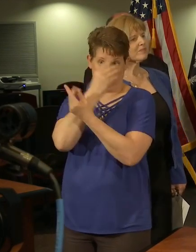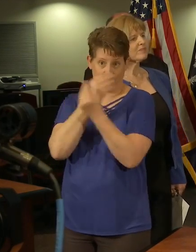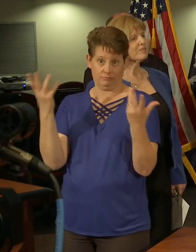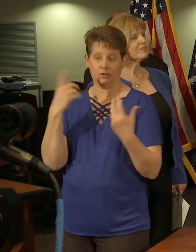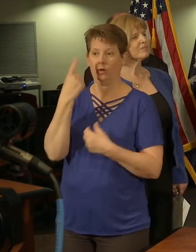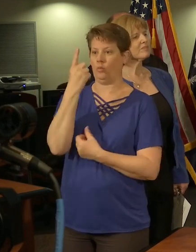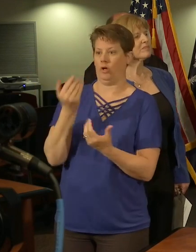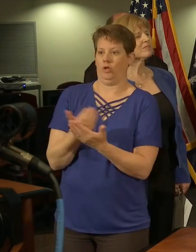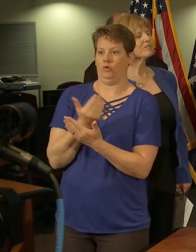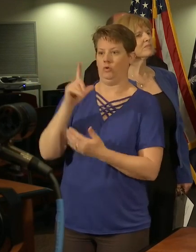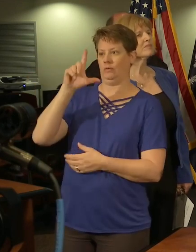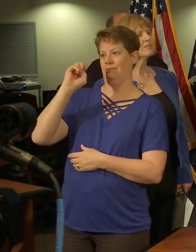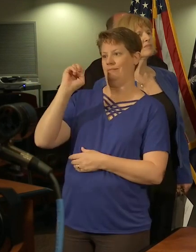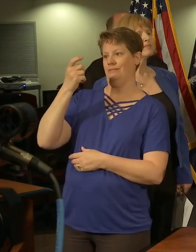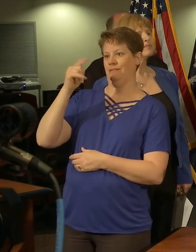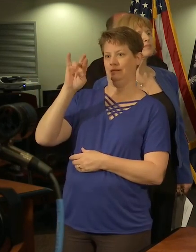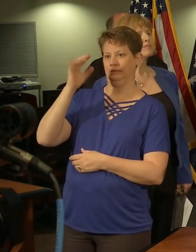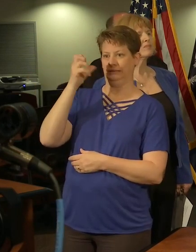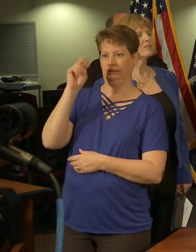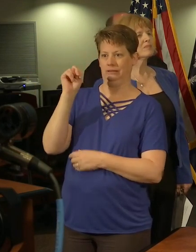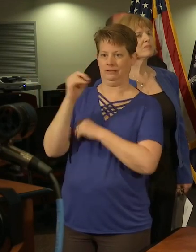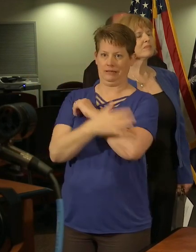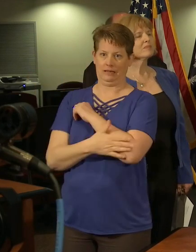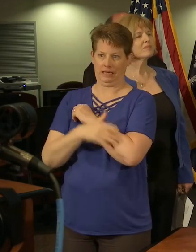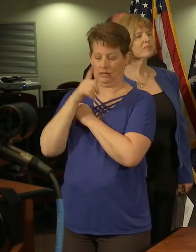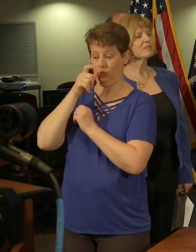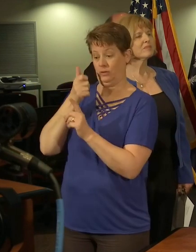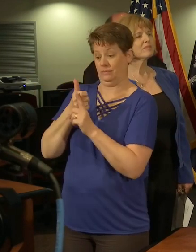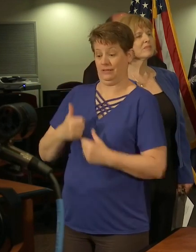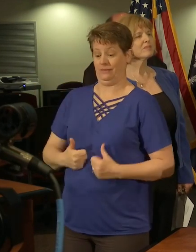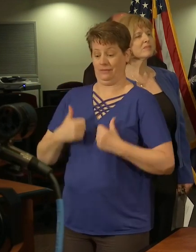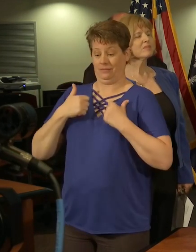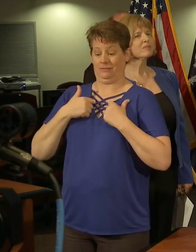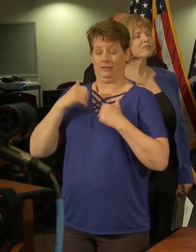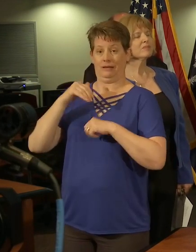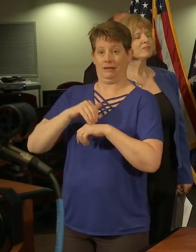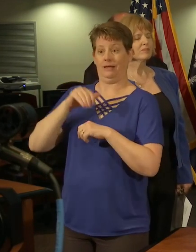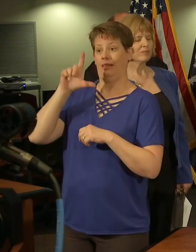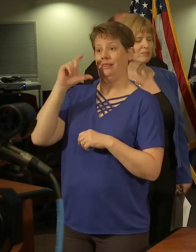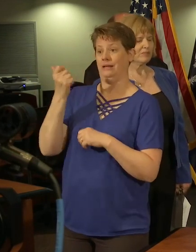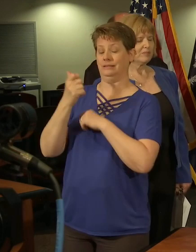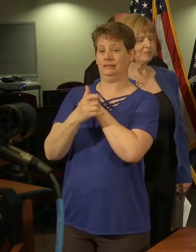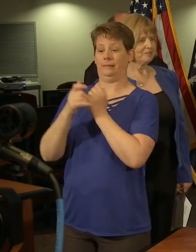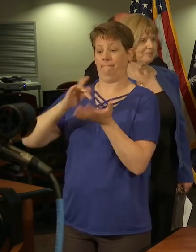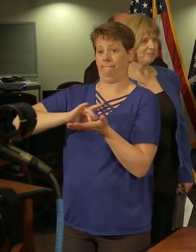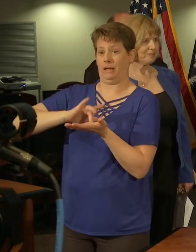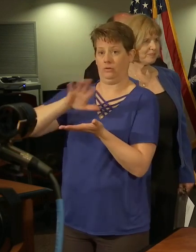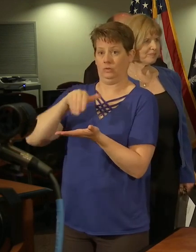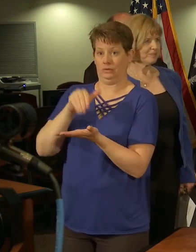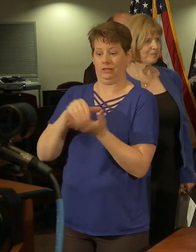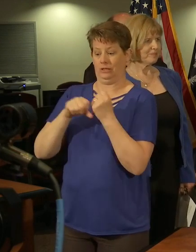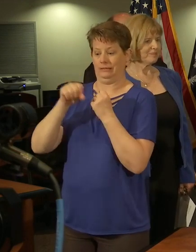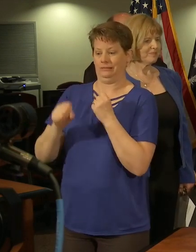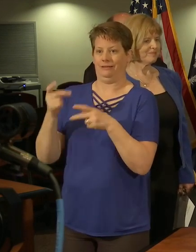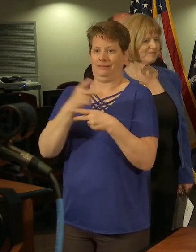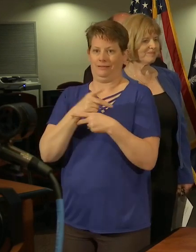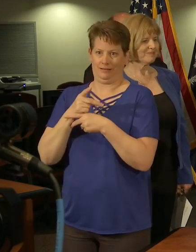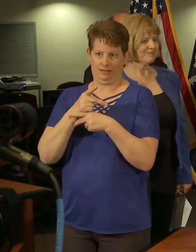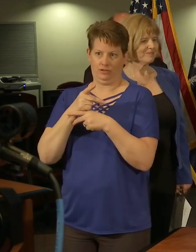including 1 new case from Lexington County, who is a resident of the Lexington Medical Center Extended Care Skilled Nursing